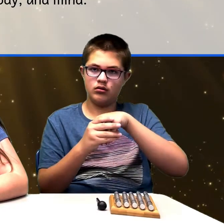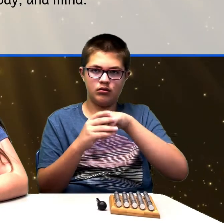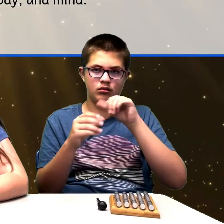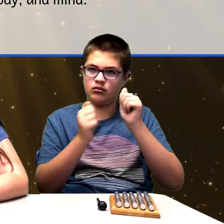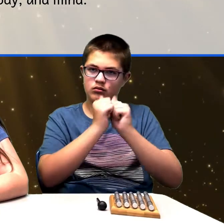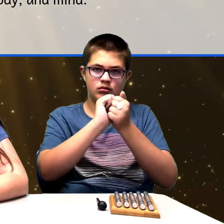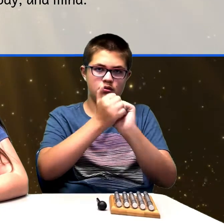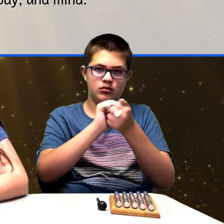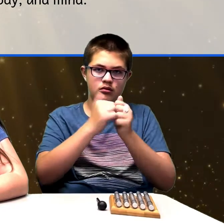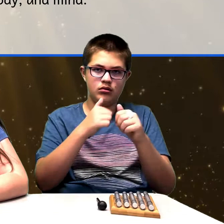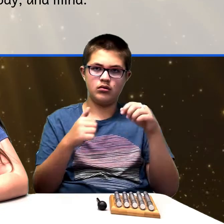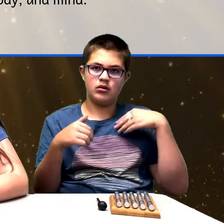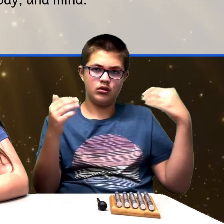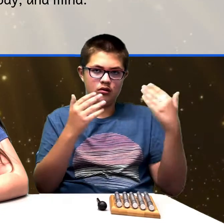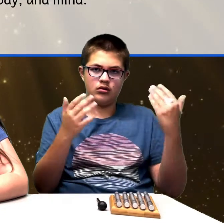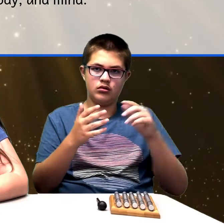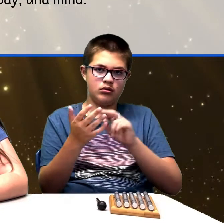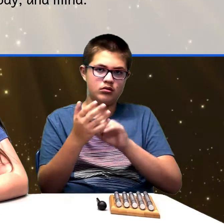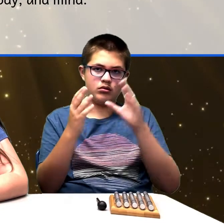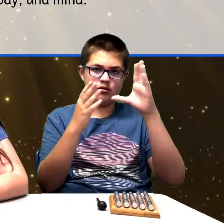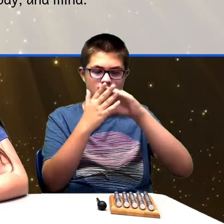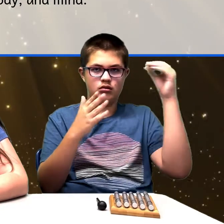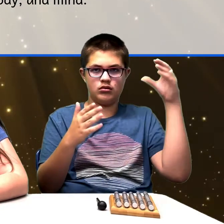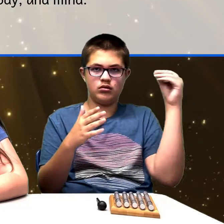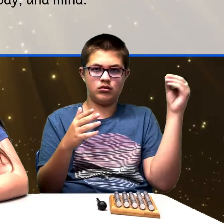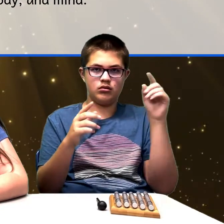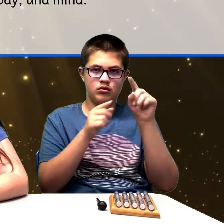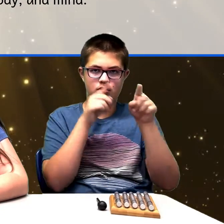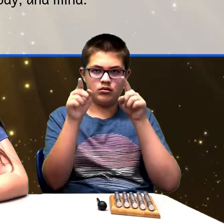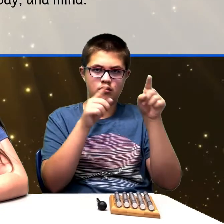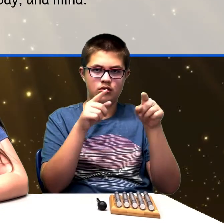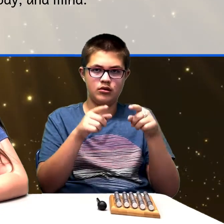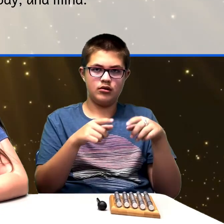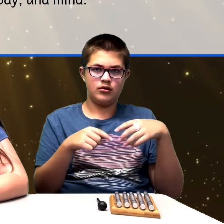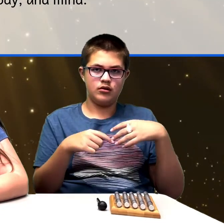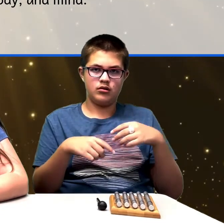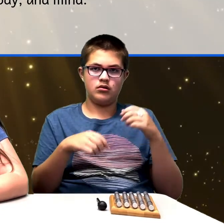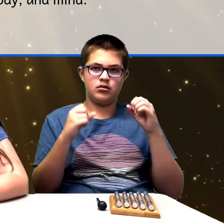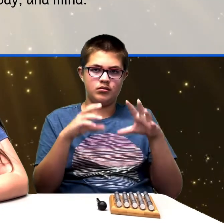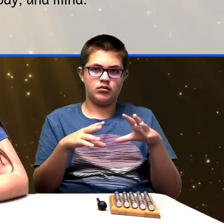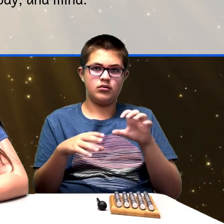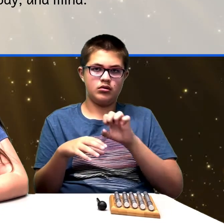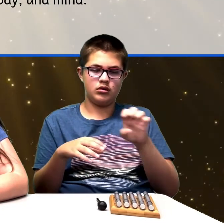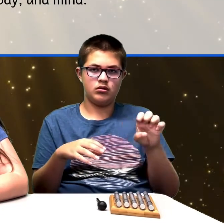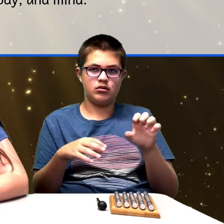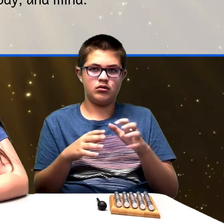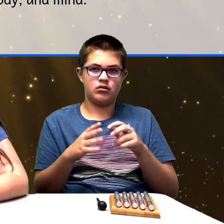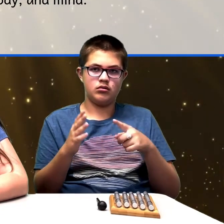in sports outside of school. These can be